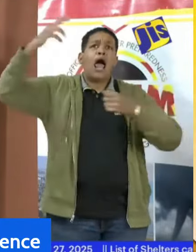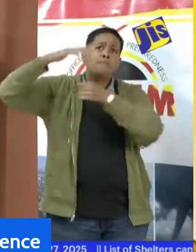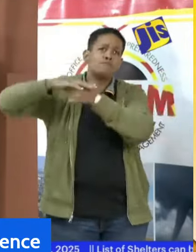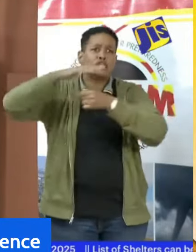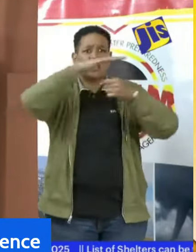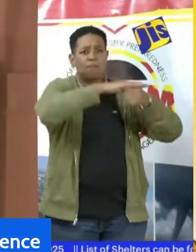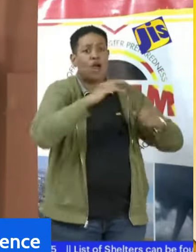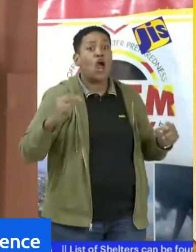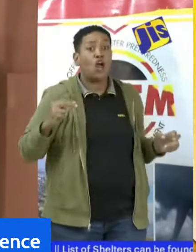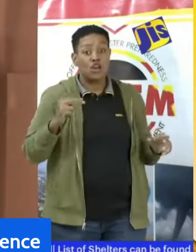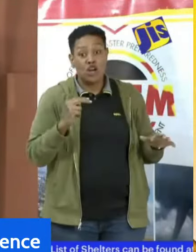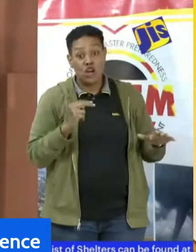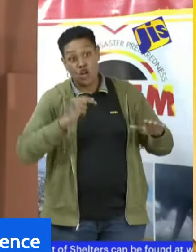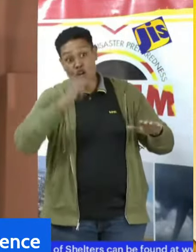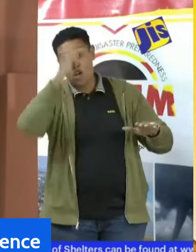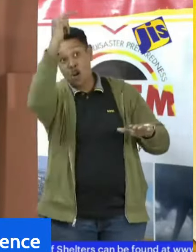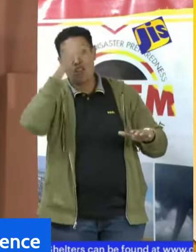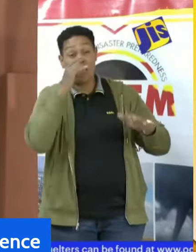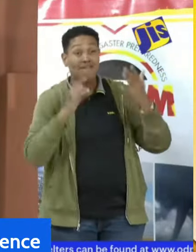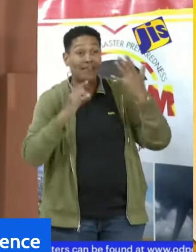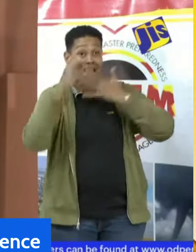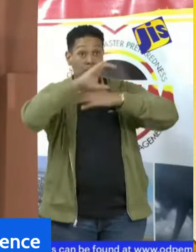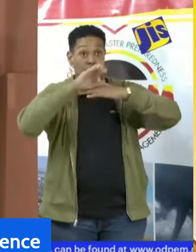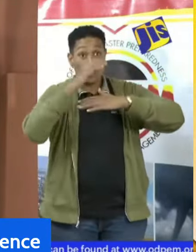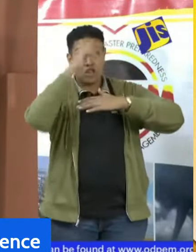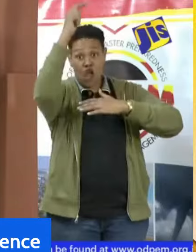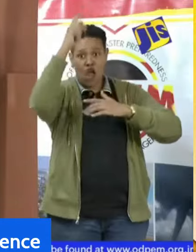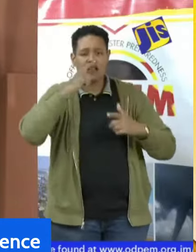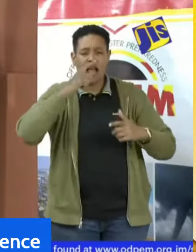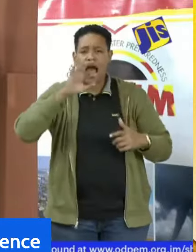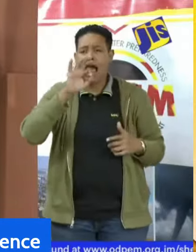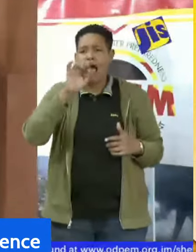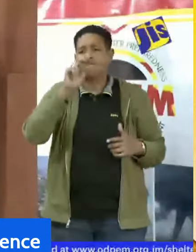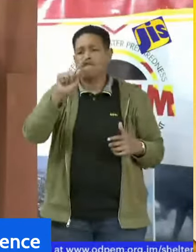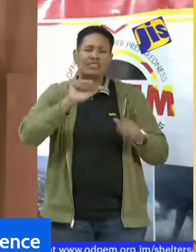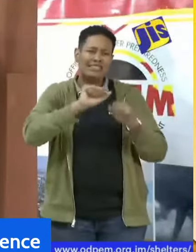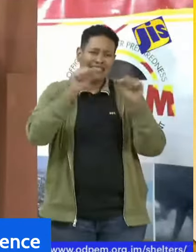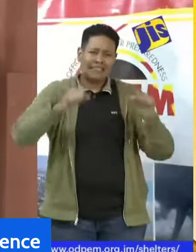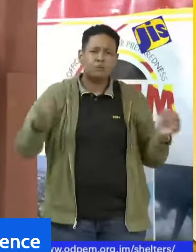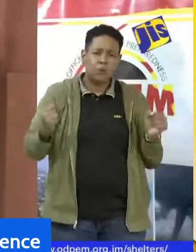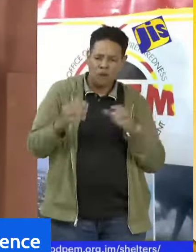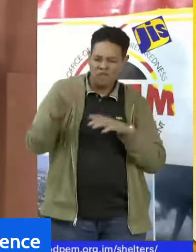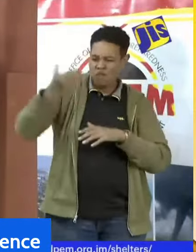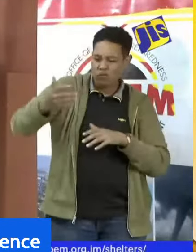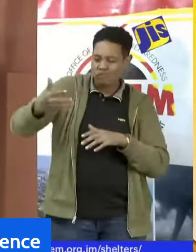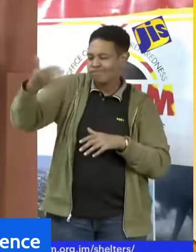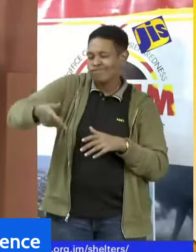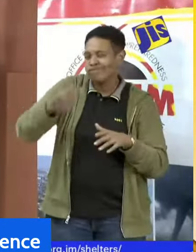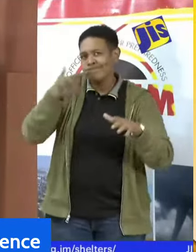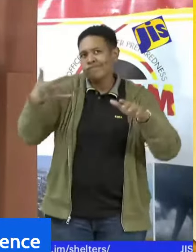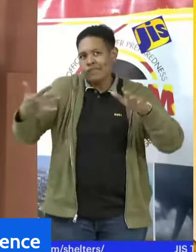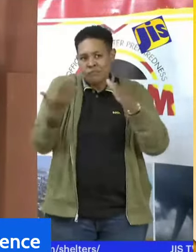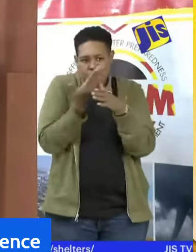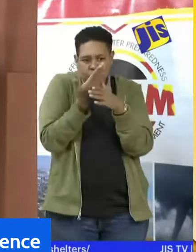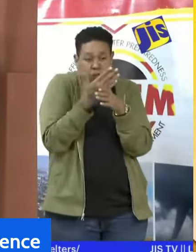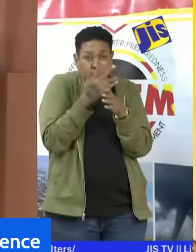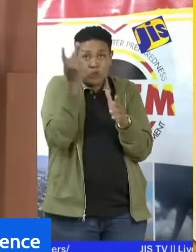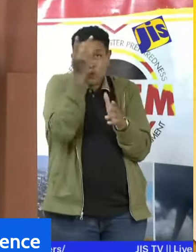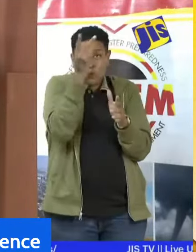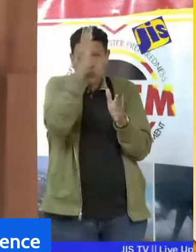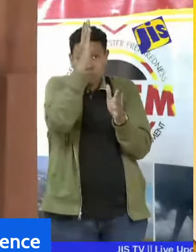are north of the Caribbean area, and there is a frontal system that extends between the